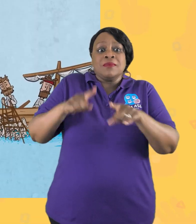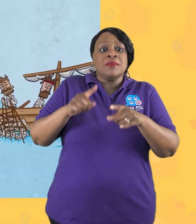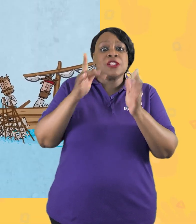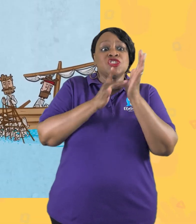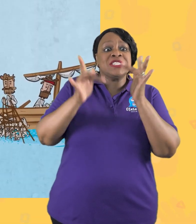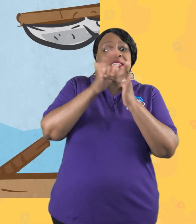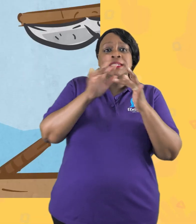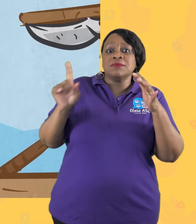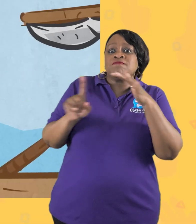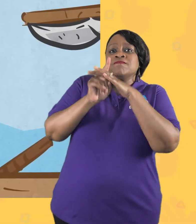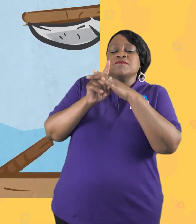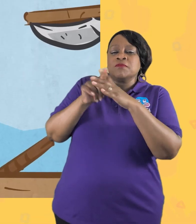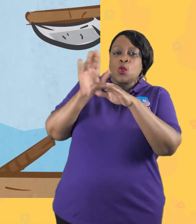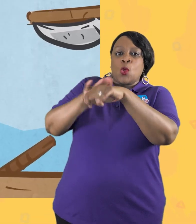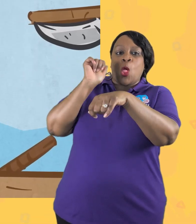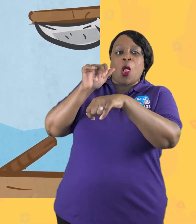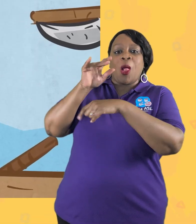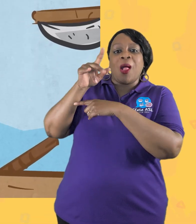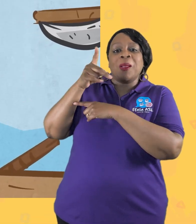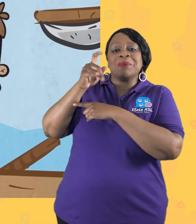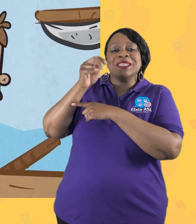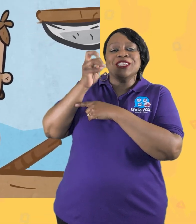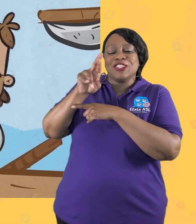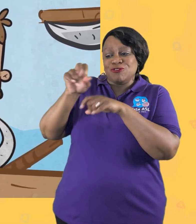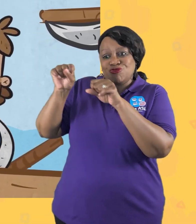Jesus. Hey!